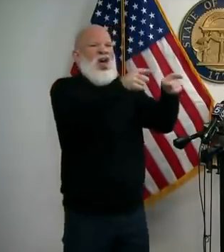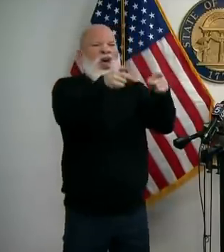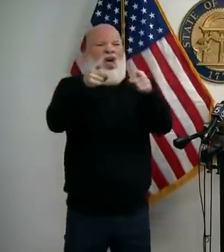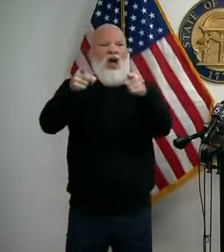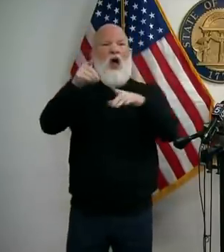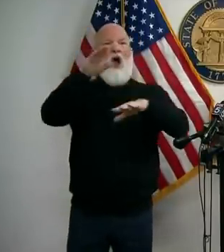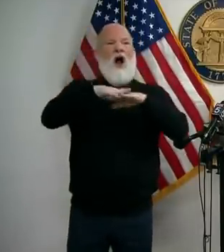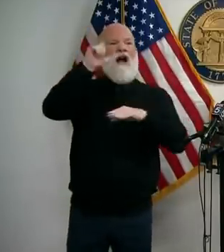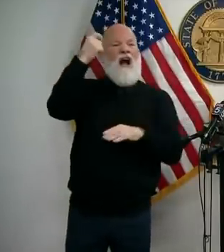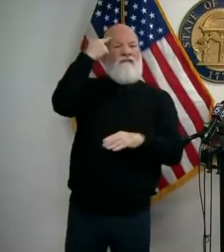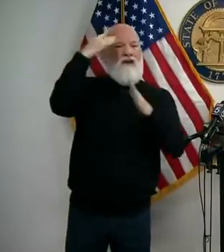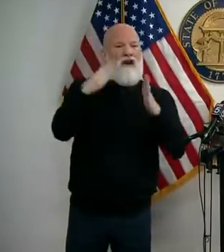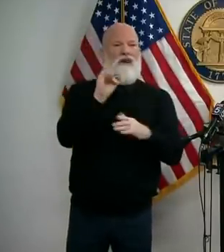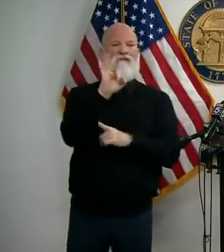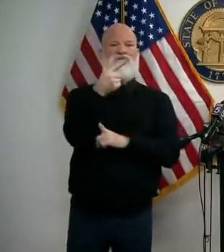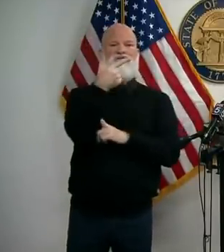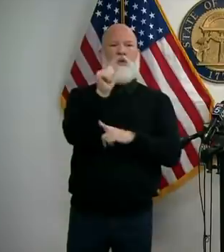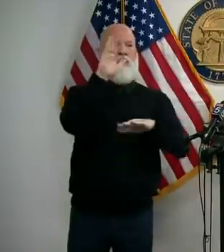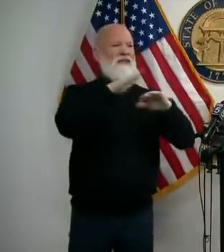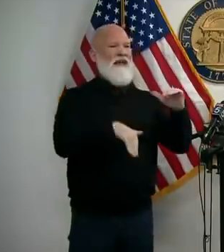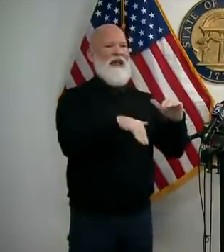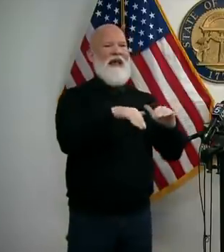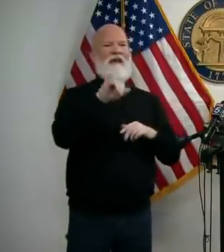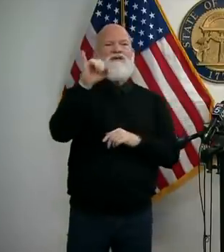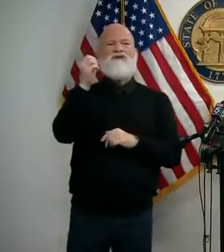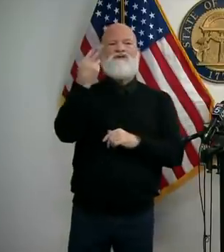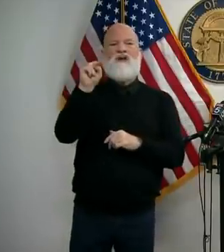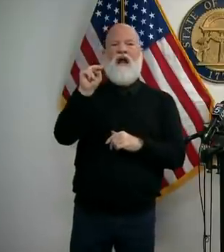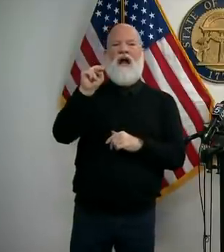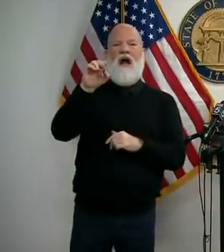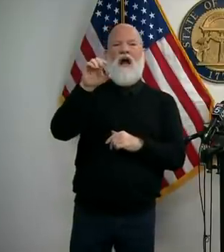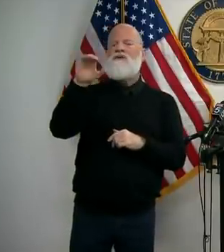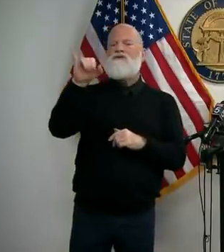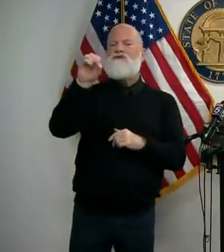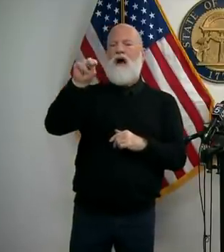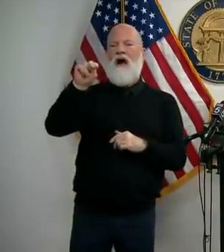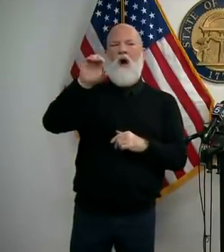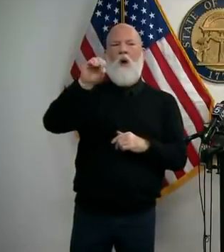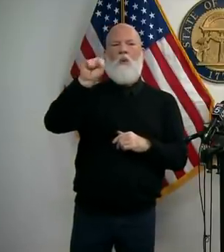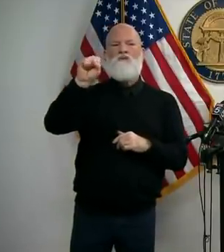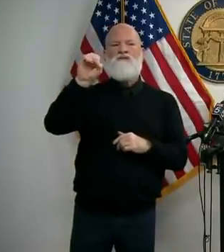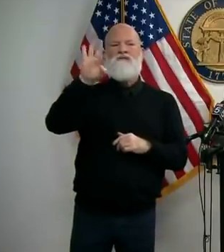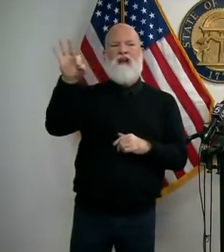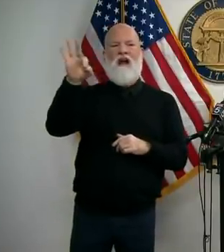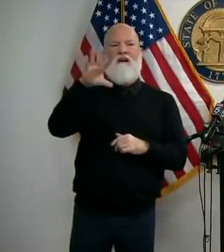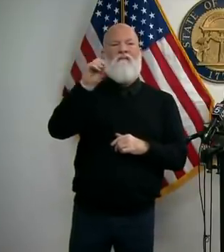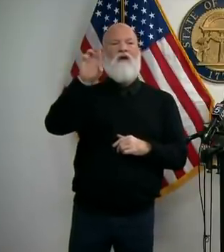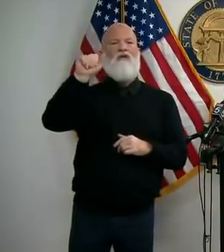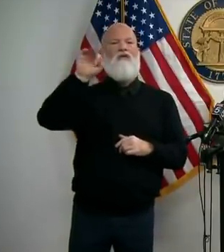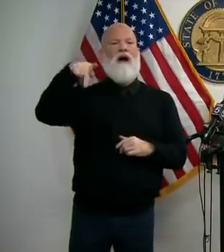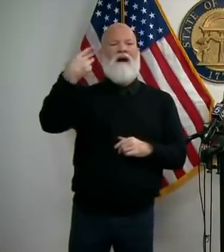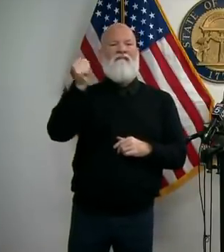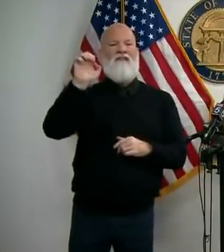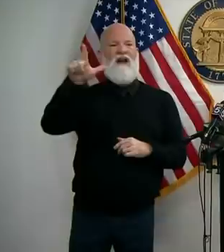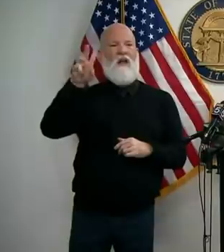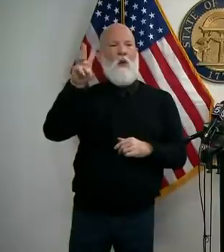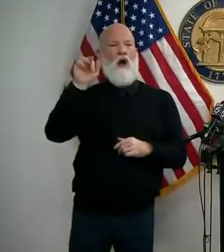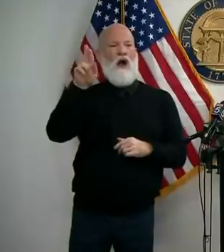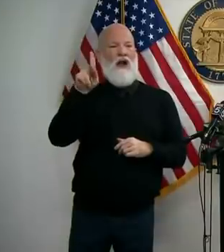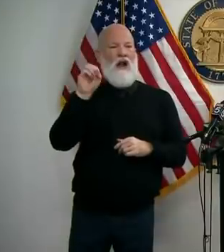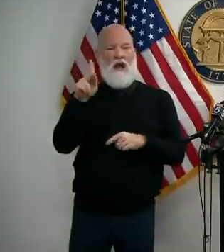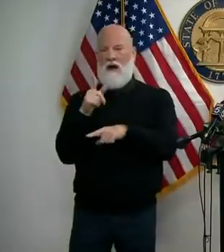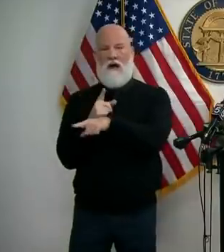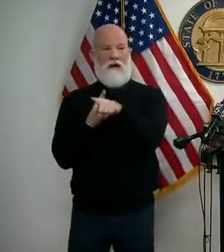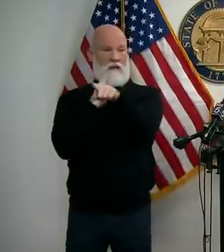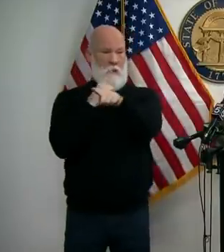probably Ossoff. And how does that sit with you as a Republican? It irritates me. What else we got? What are the numbers that you've seen